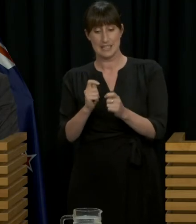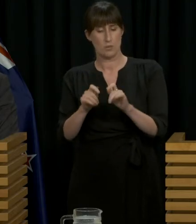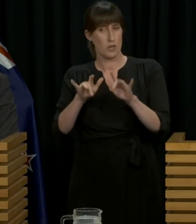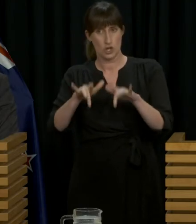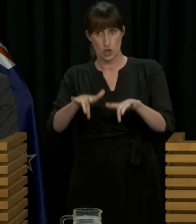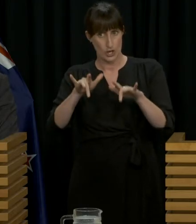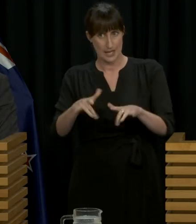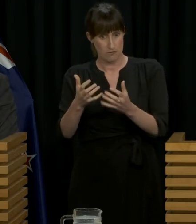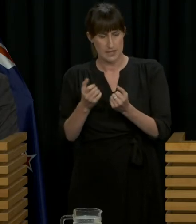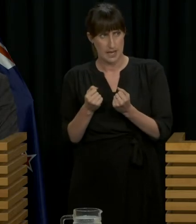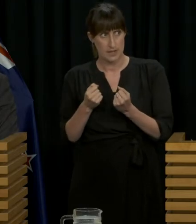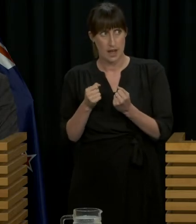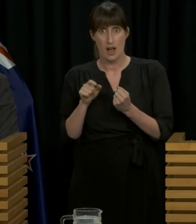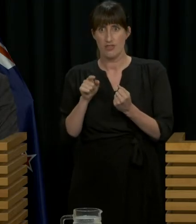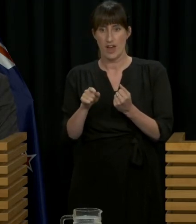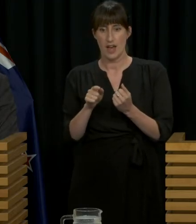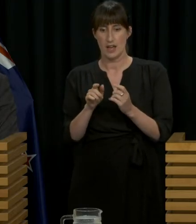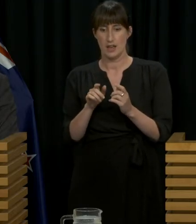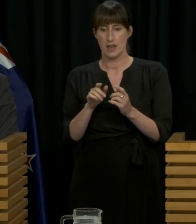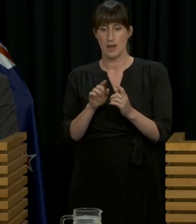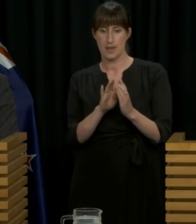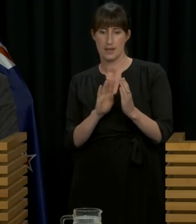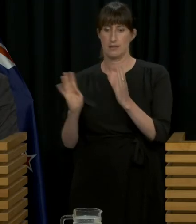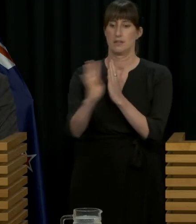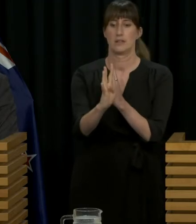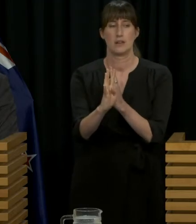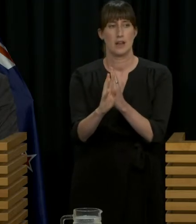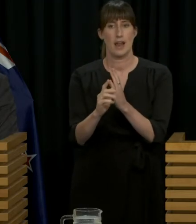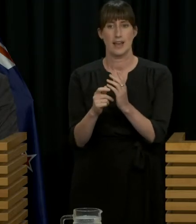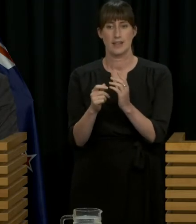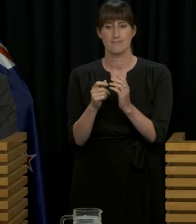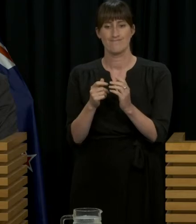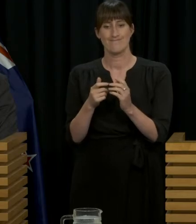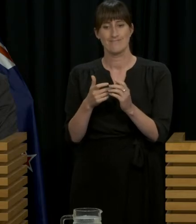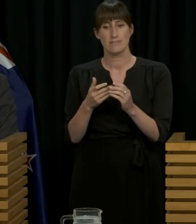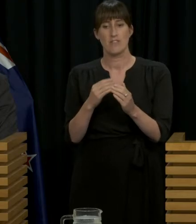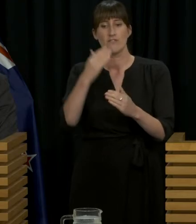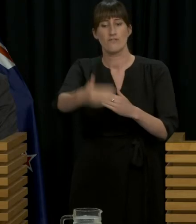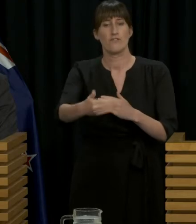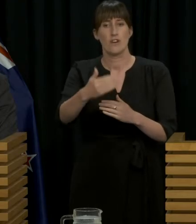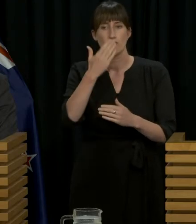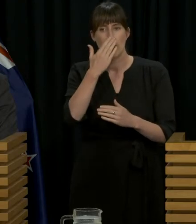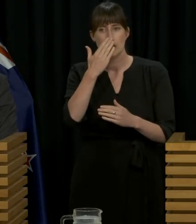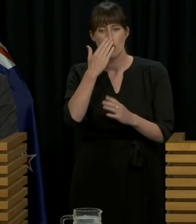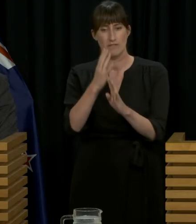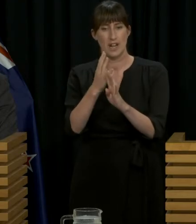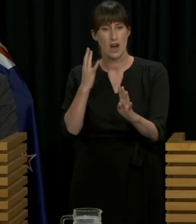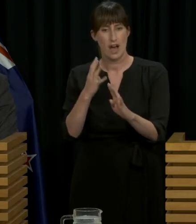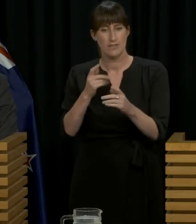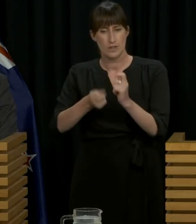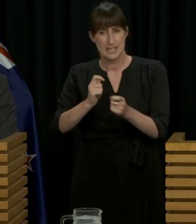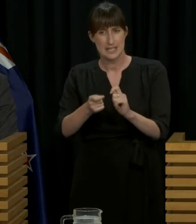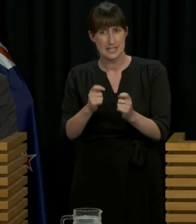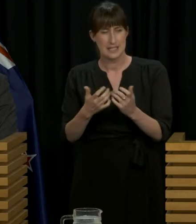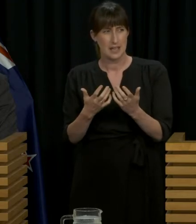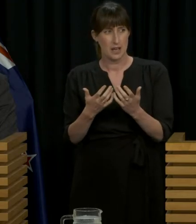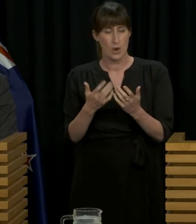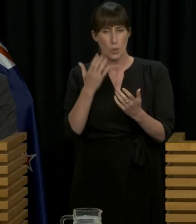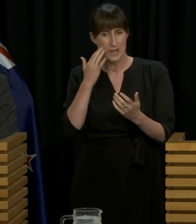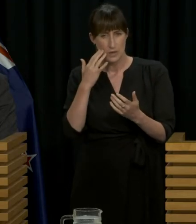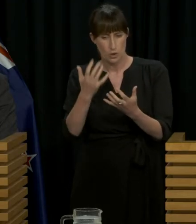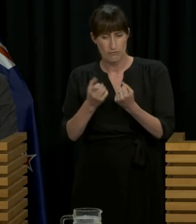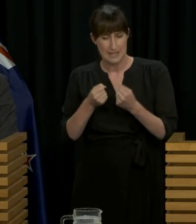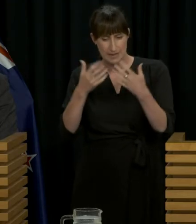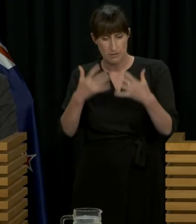get the results back? And just in the context of that, what's the advice for people who are looking to go away for the long weekend? Will we get those